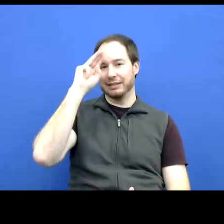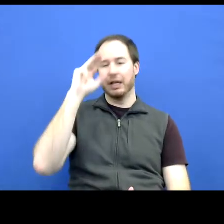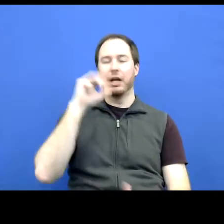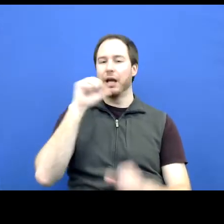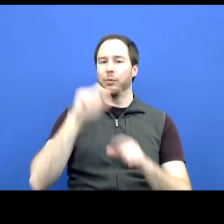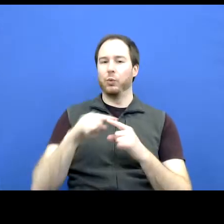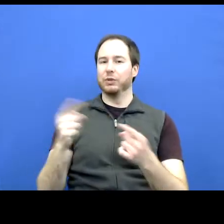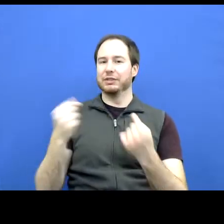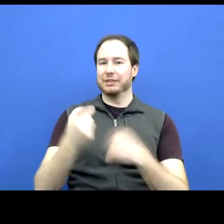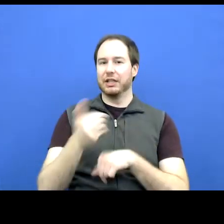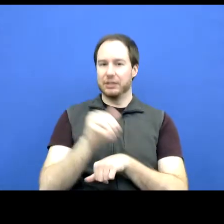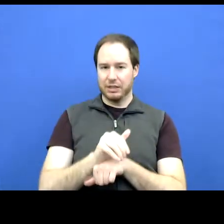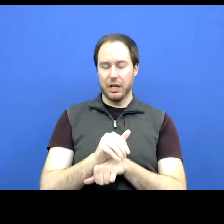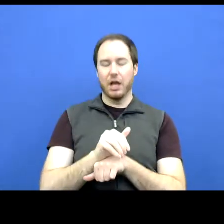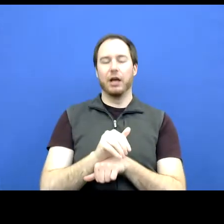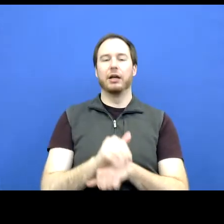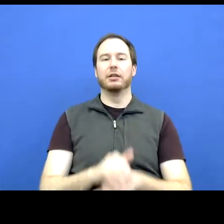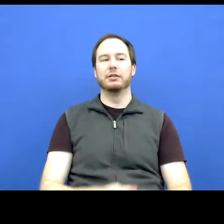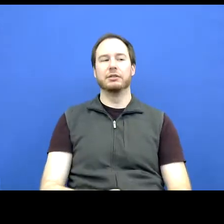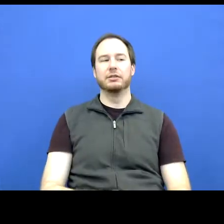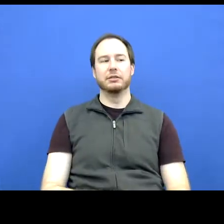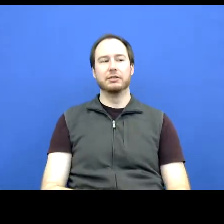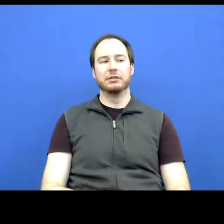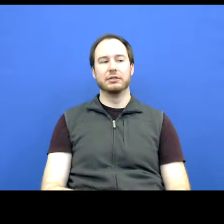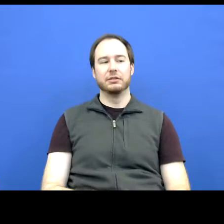to attend.